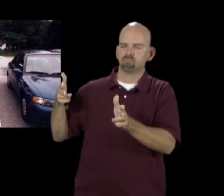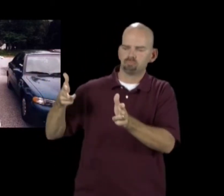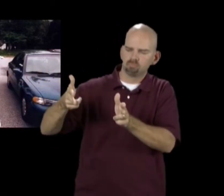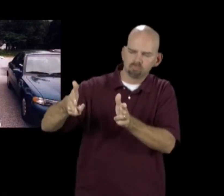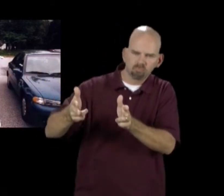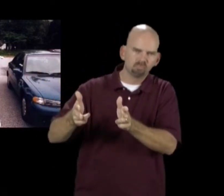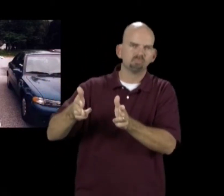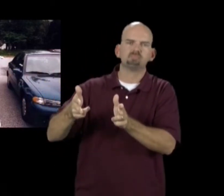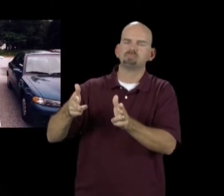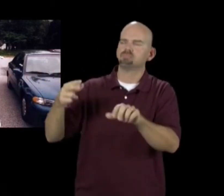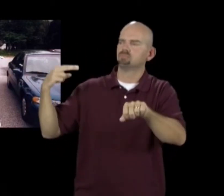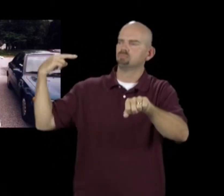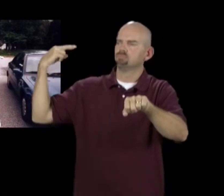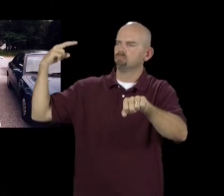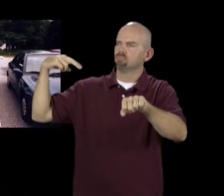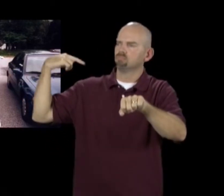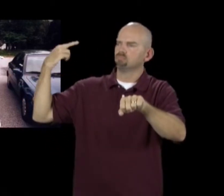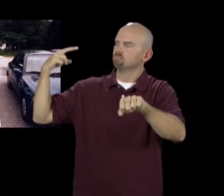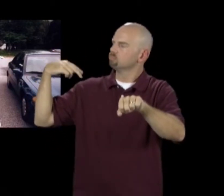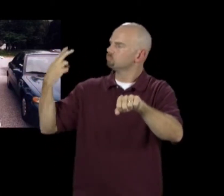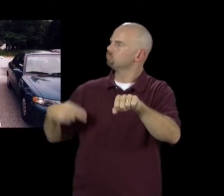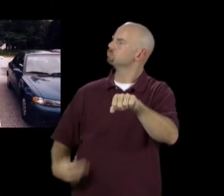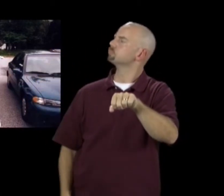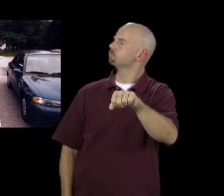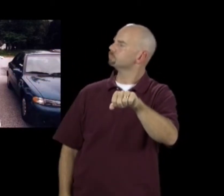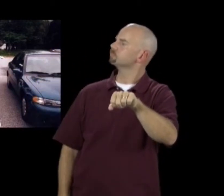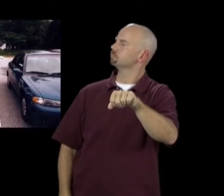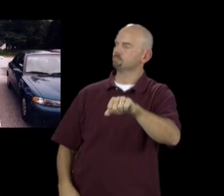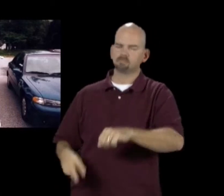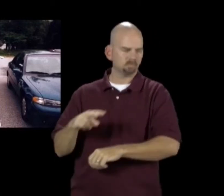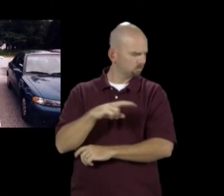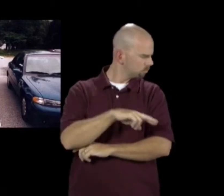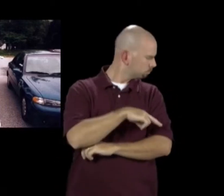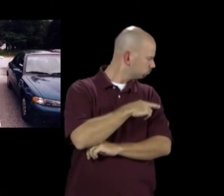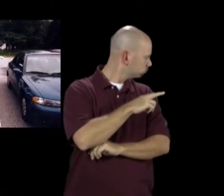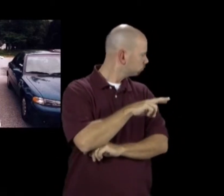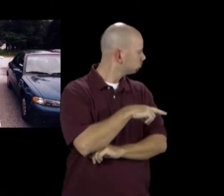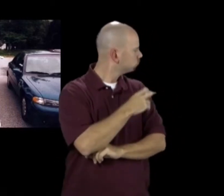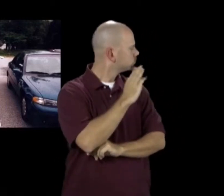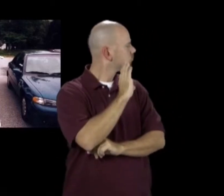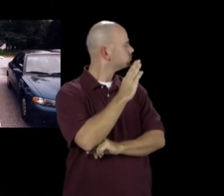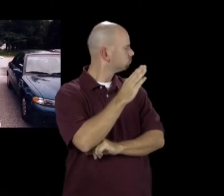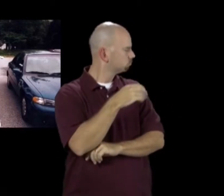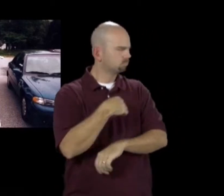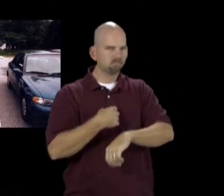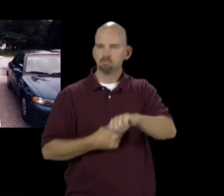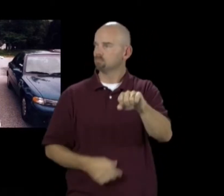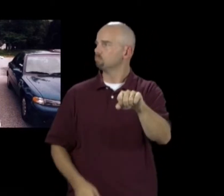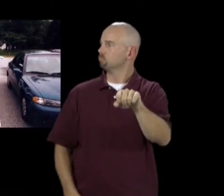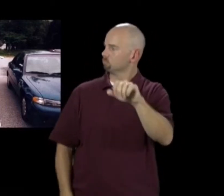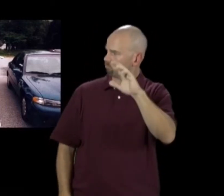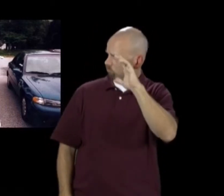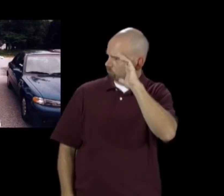was stopped, a car pulled up beside me. The driver checked out my car and waved, and I waved back.